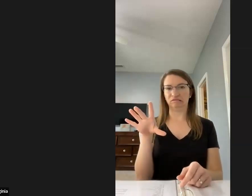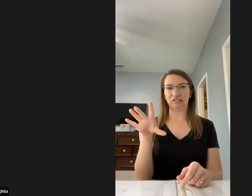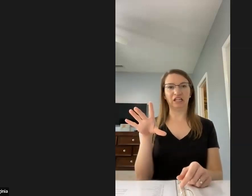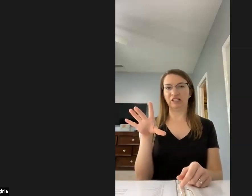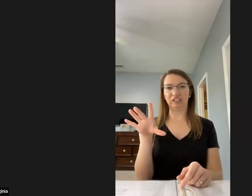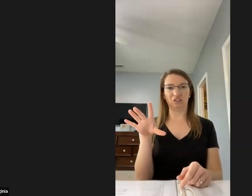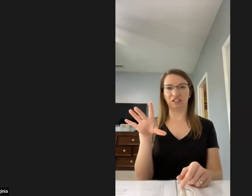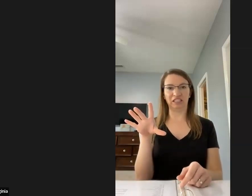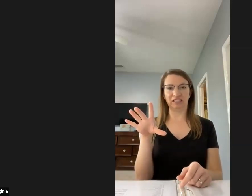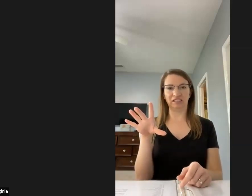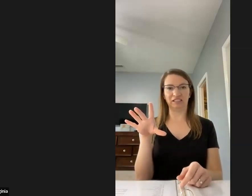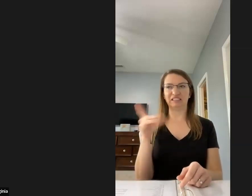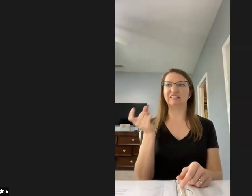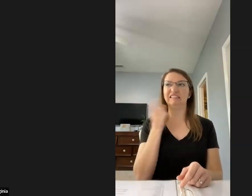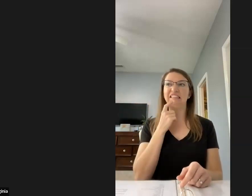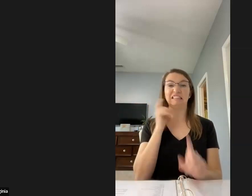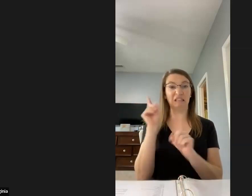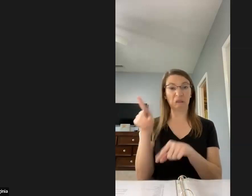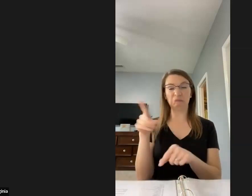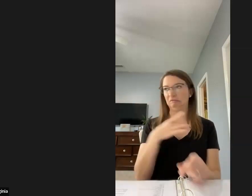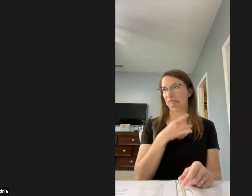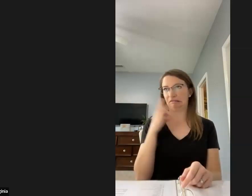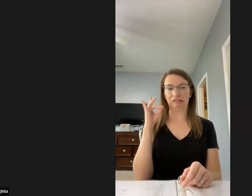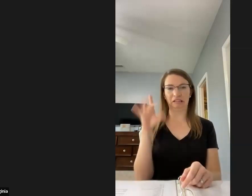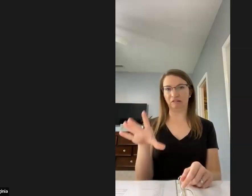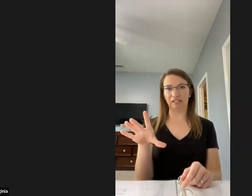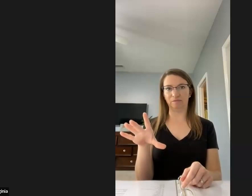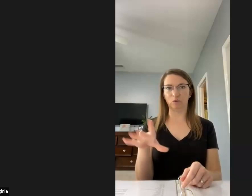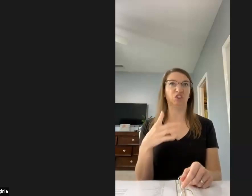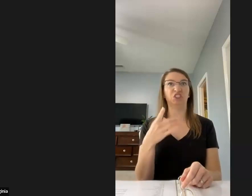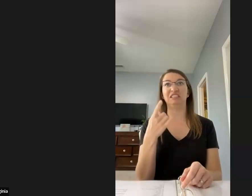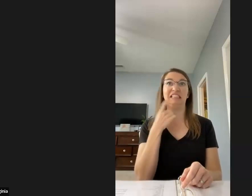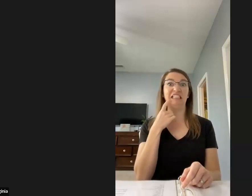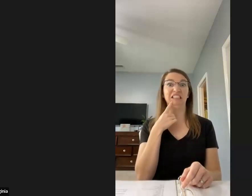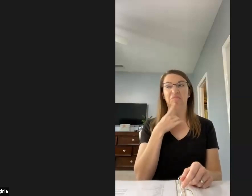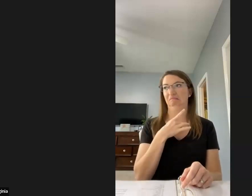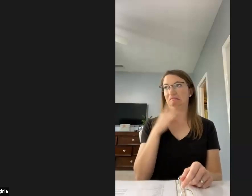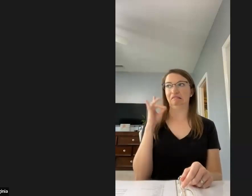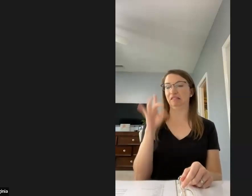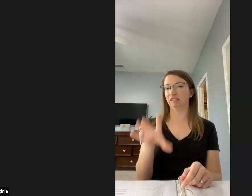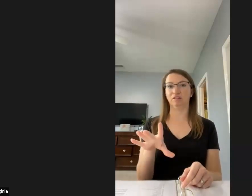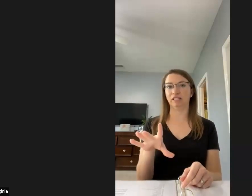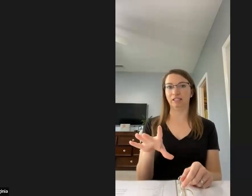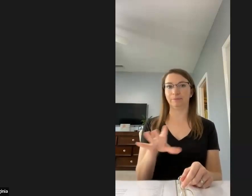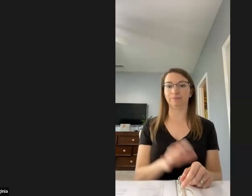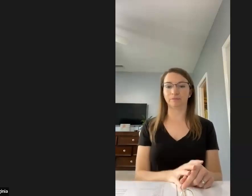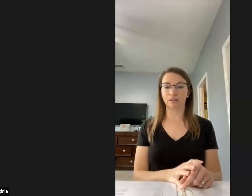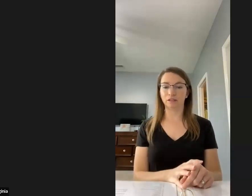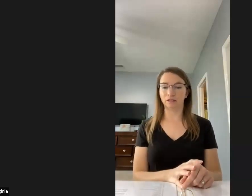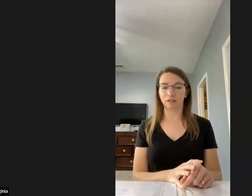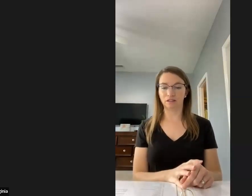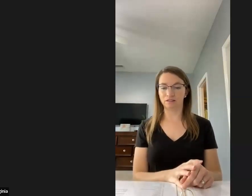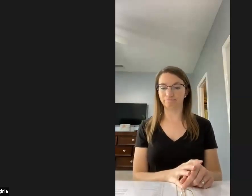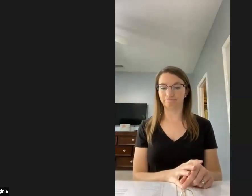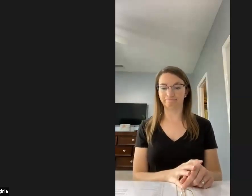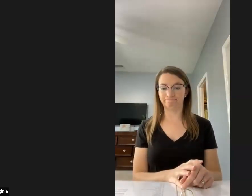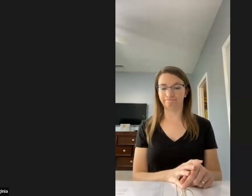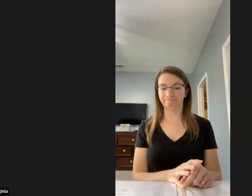I don't like to go to the dentist. So dentist go, ugh, I don't like it. Or just dentist, ugh, I don't like it. Um,